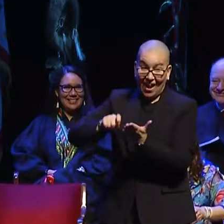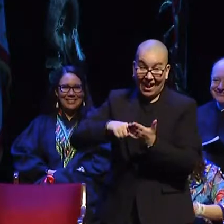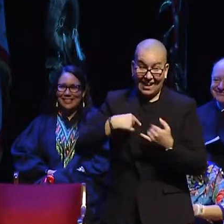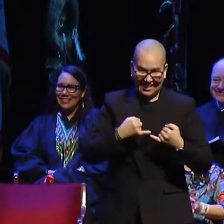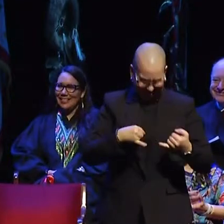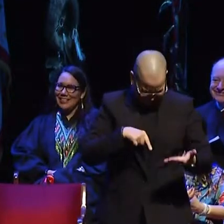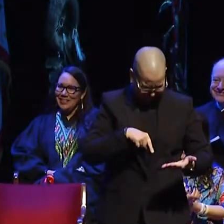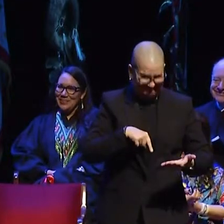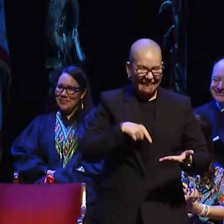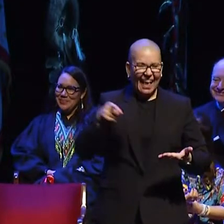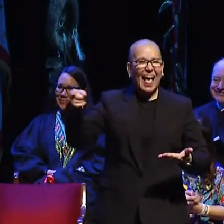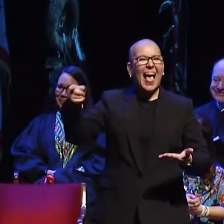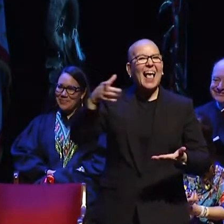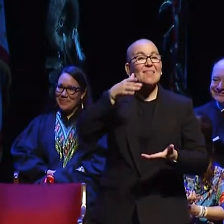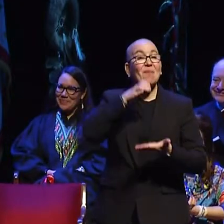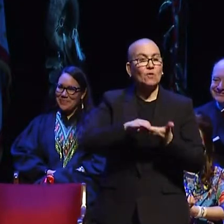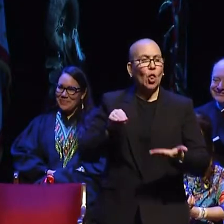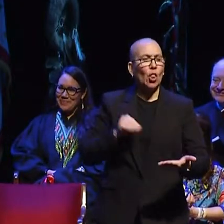I'm kidding.